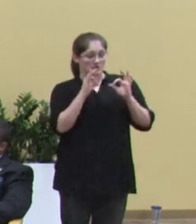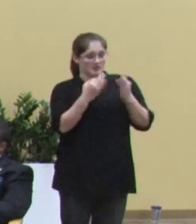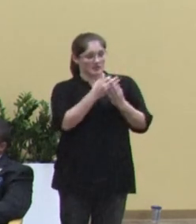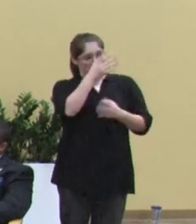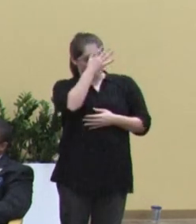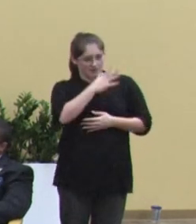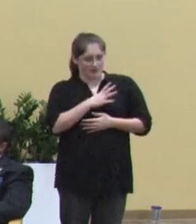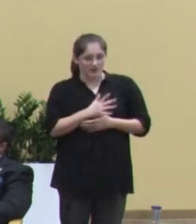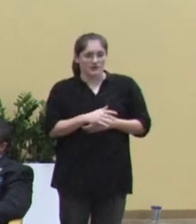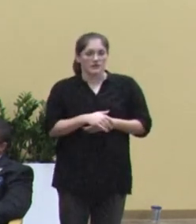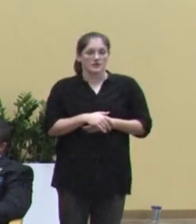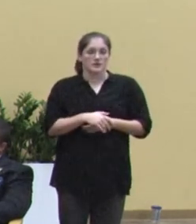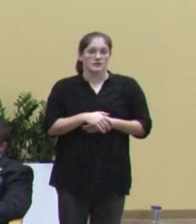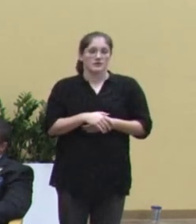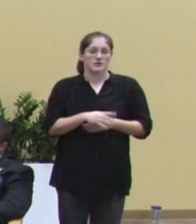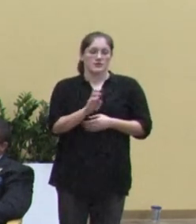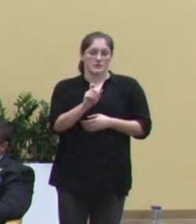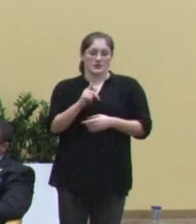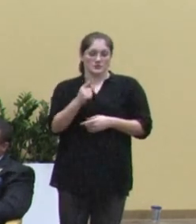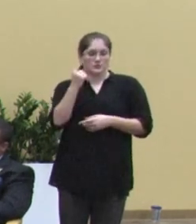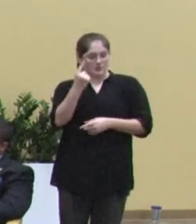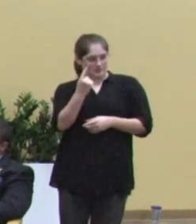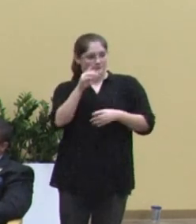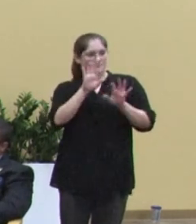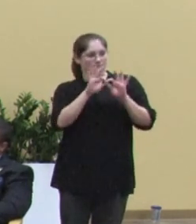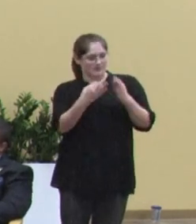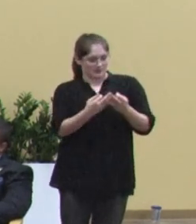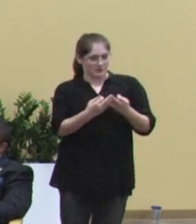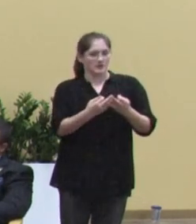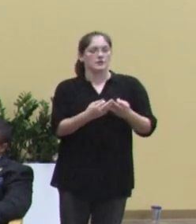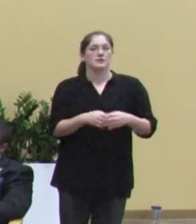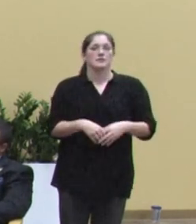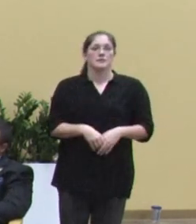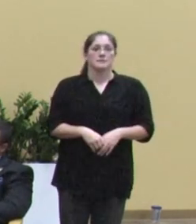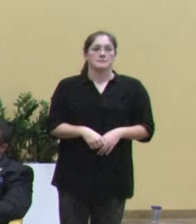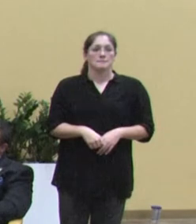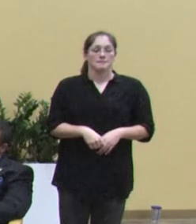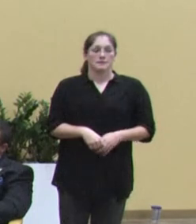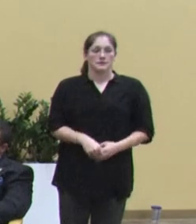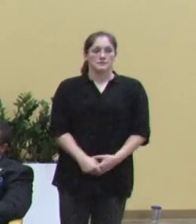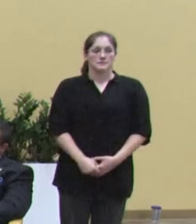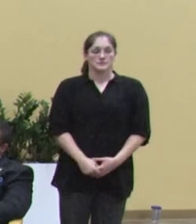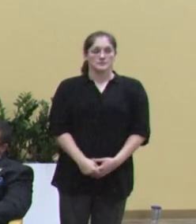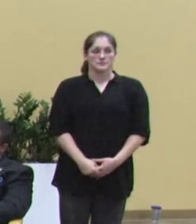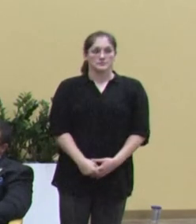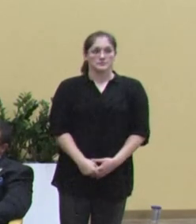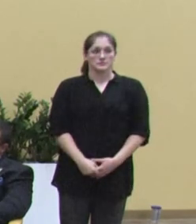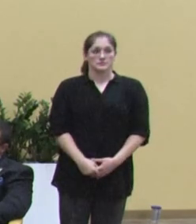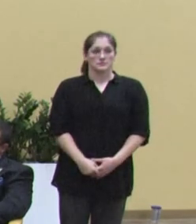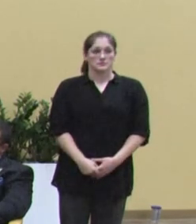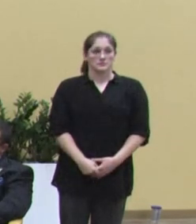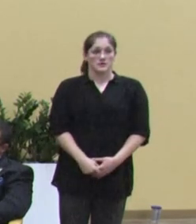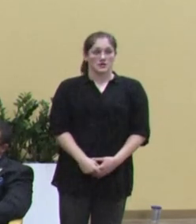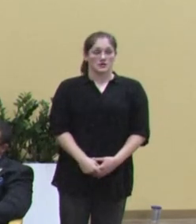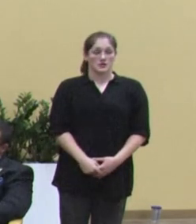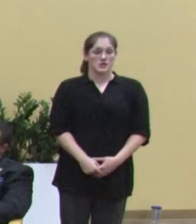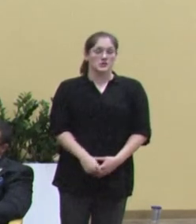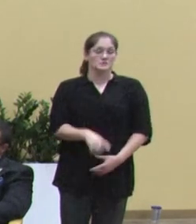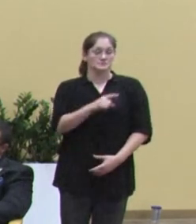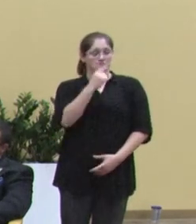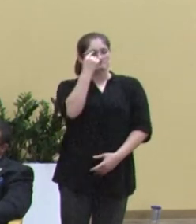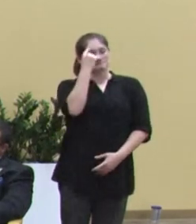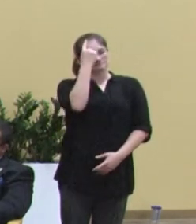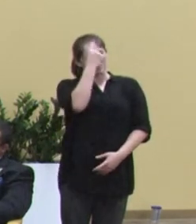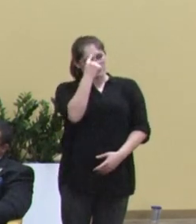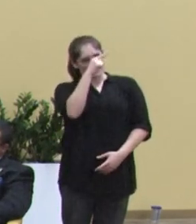one family. And so do you think that in terms of black business and the growth of